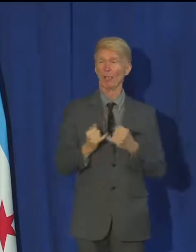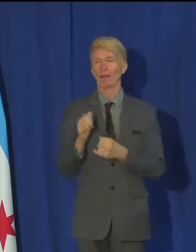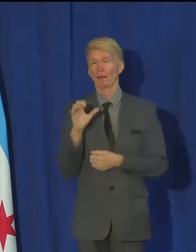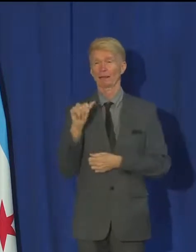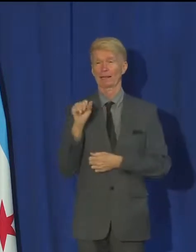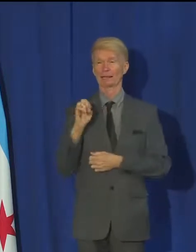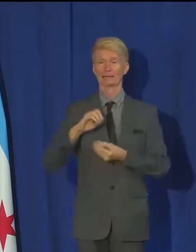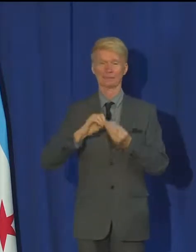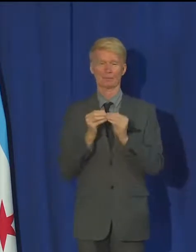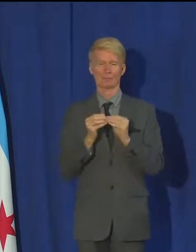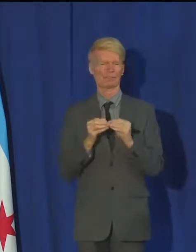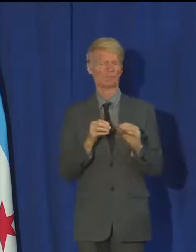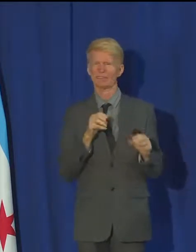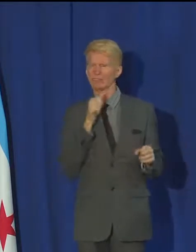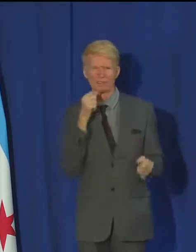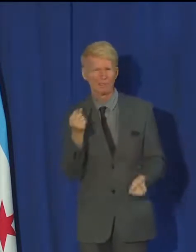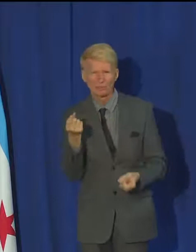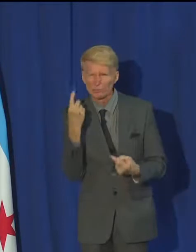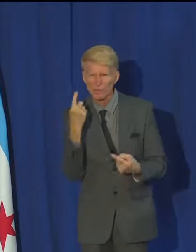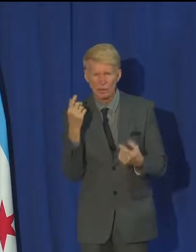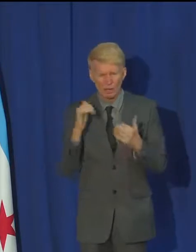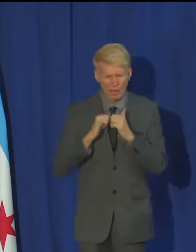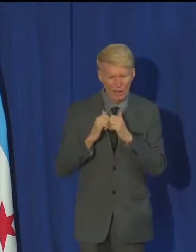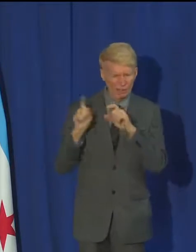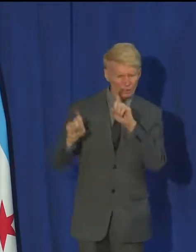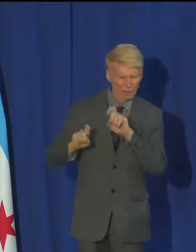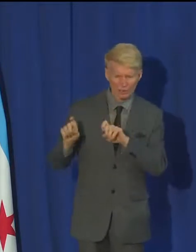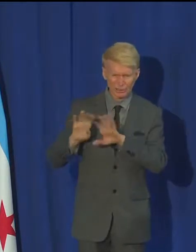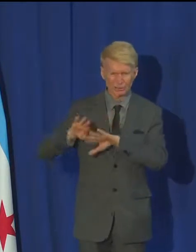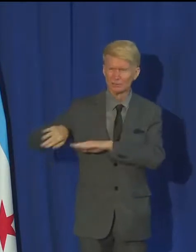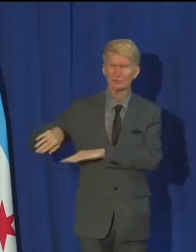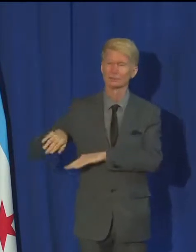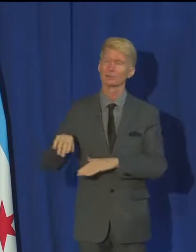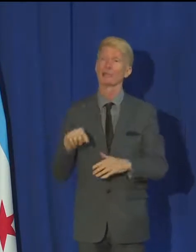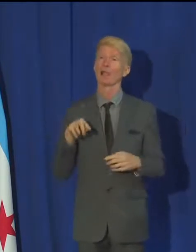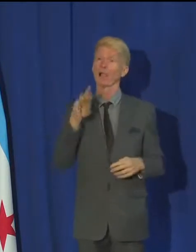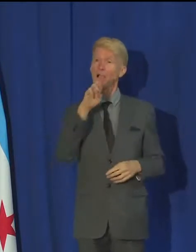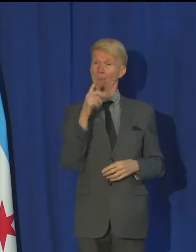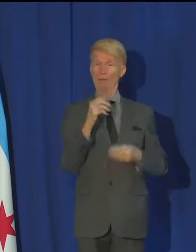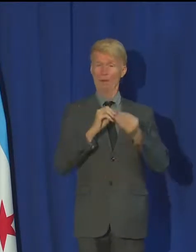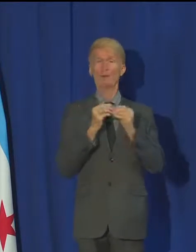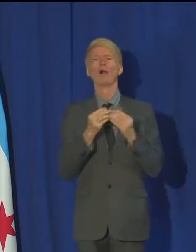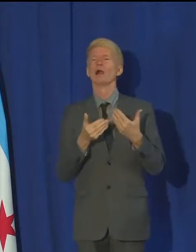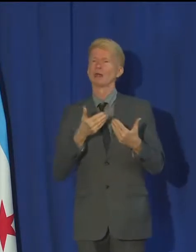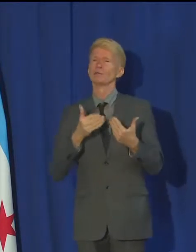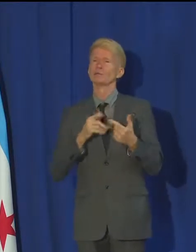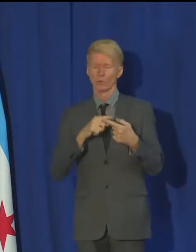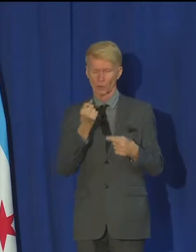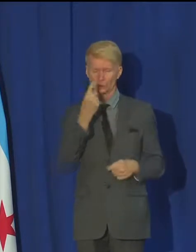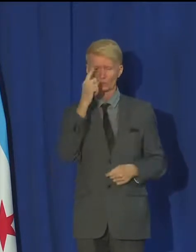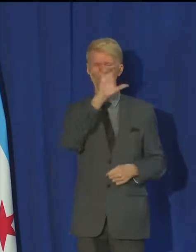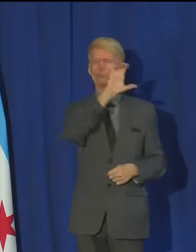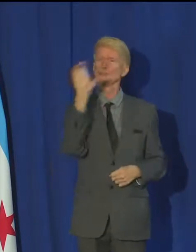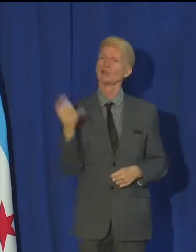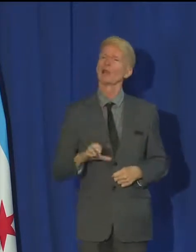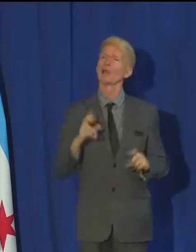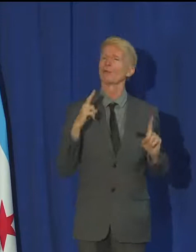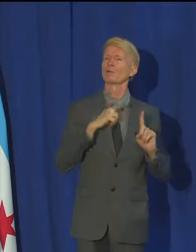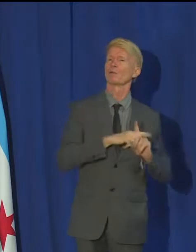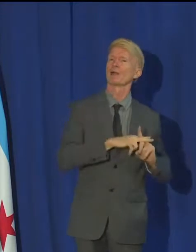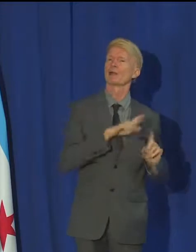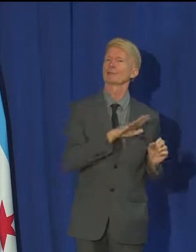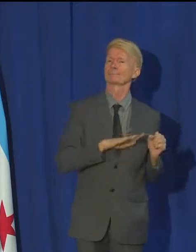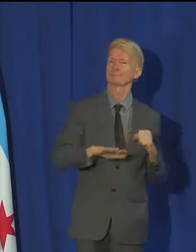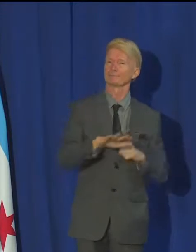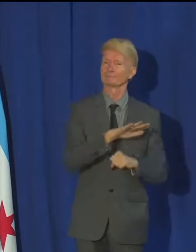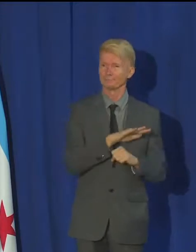to follow with the changes in testing, and allows us to understand where our outbreak is in Chicago. So the